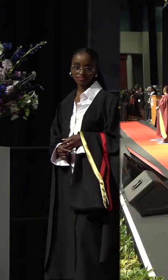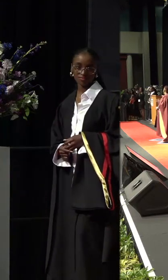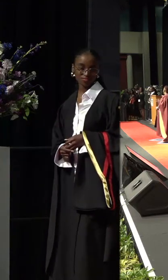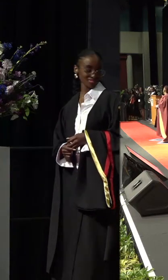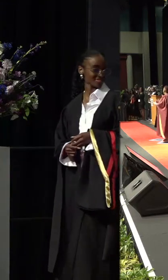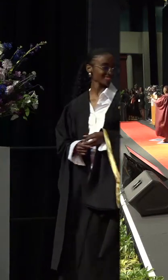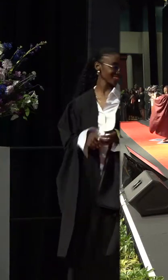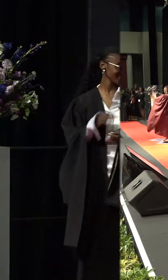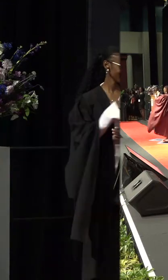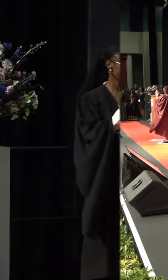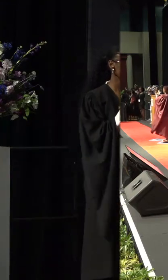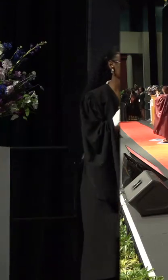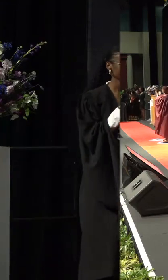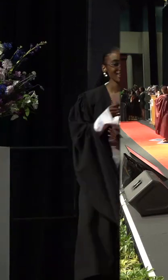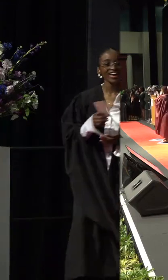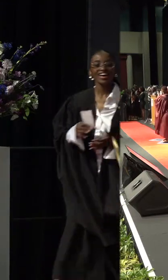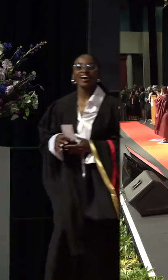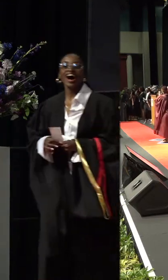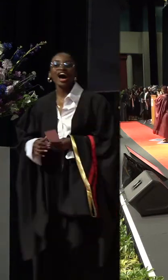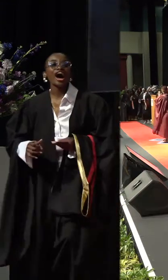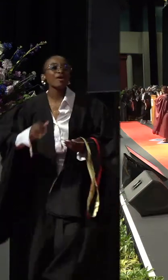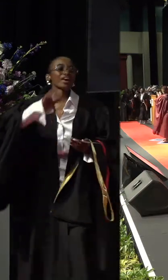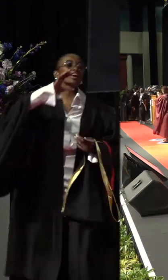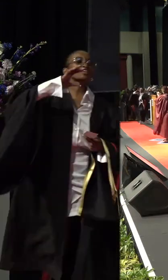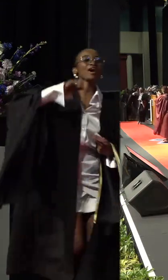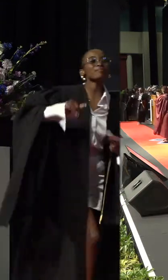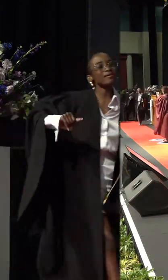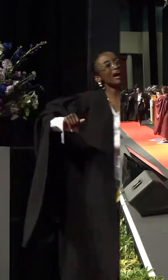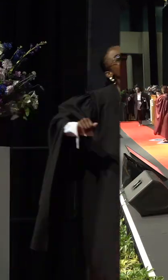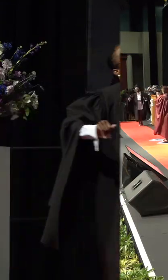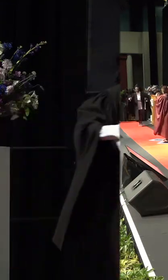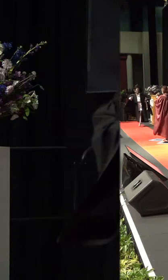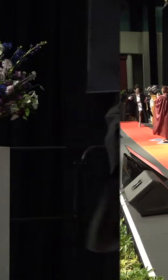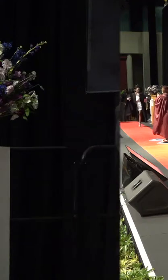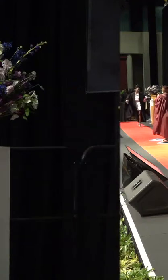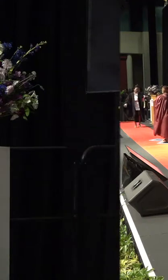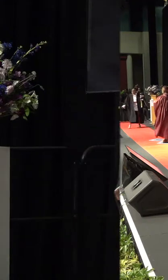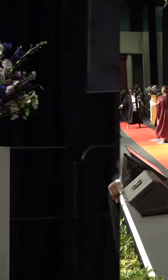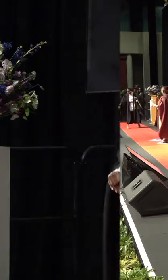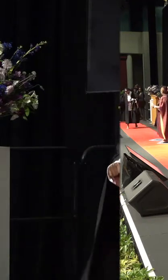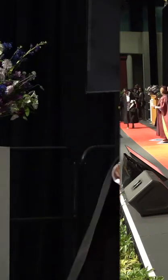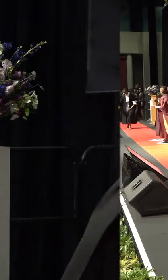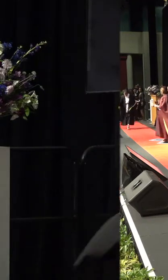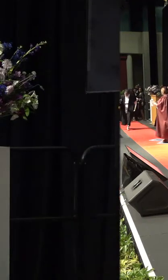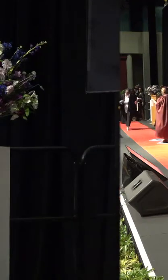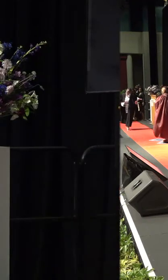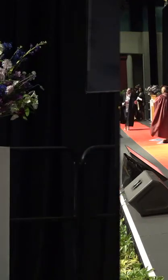Excellence.